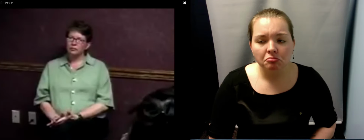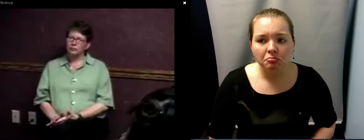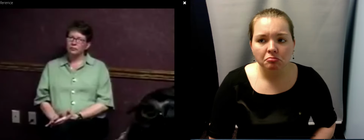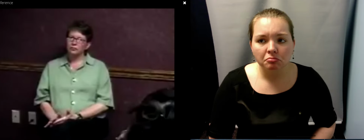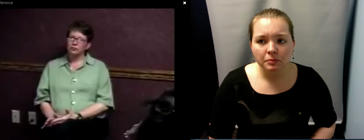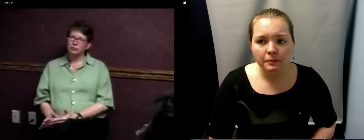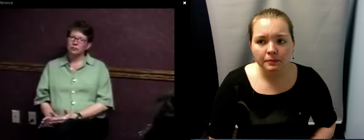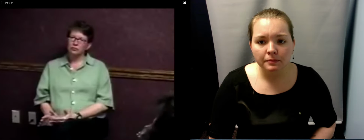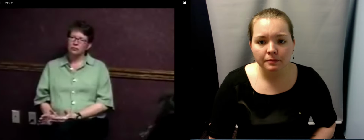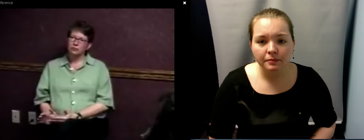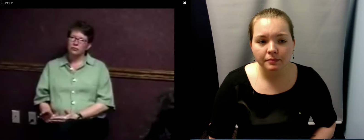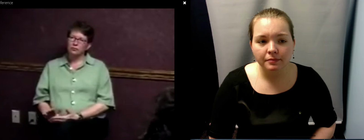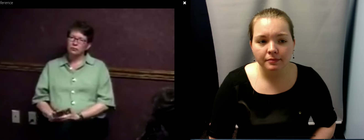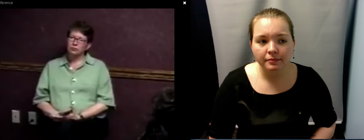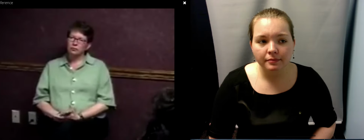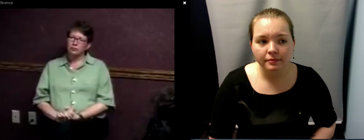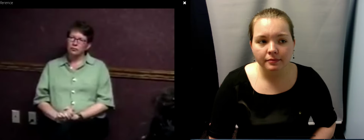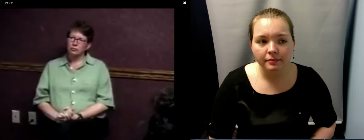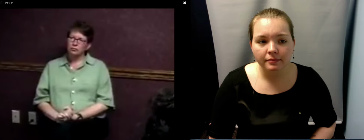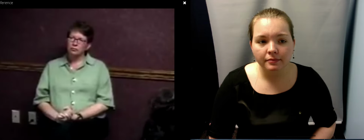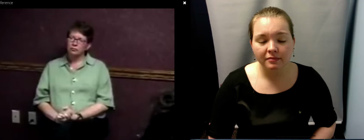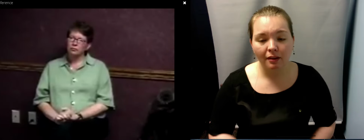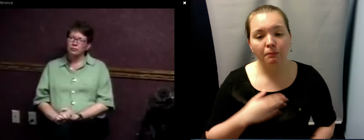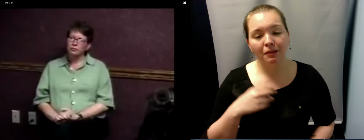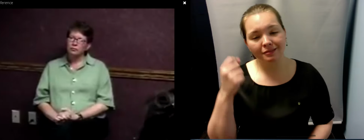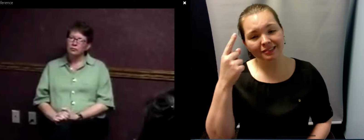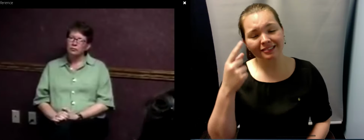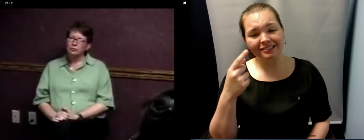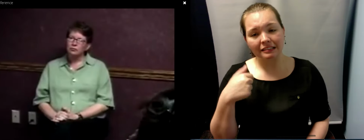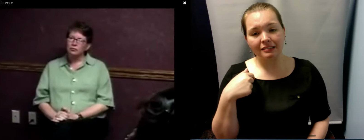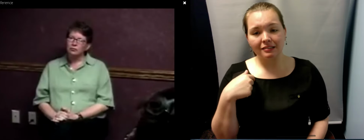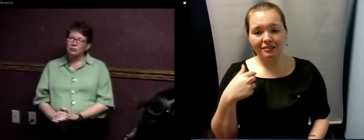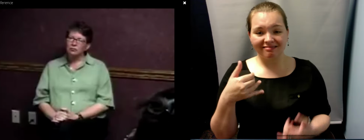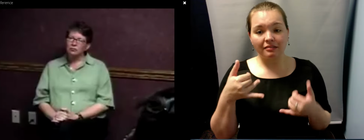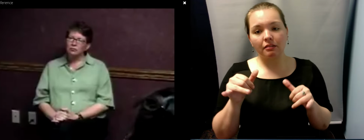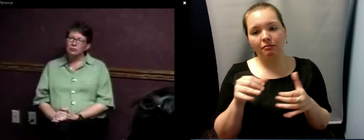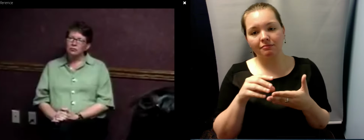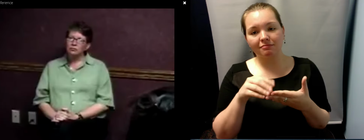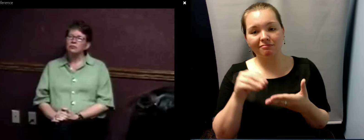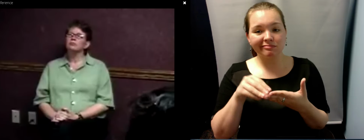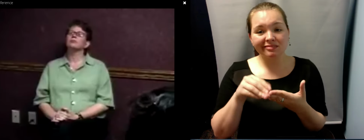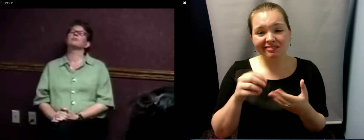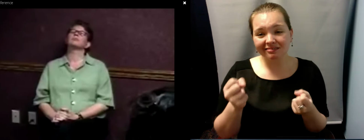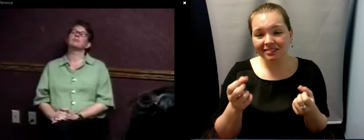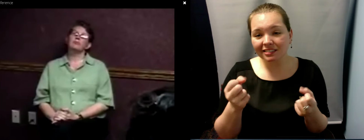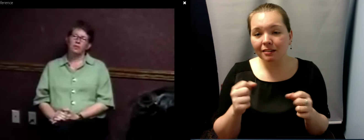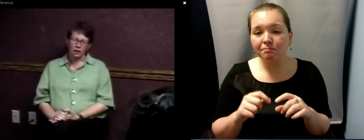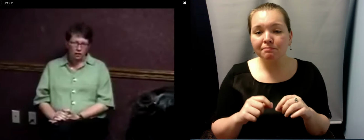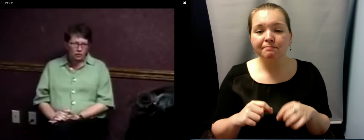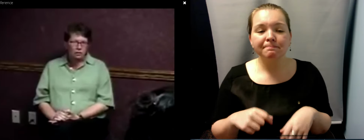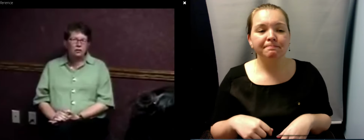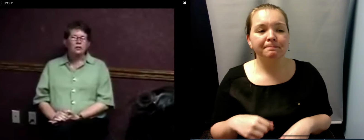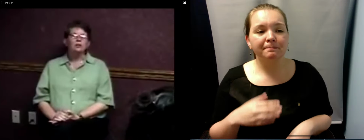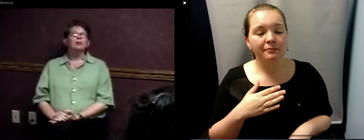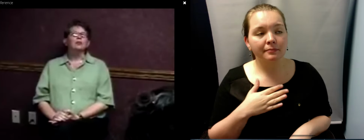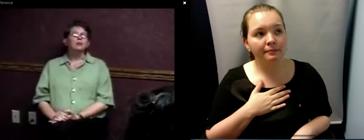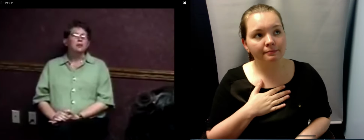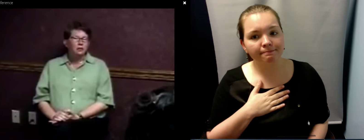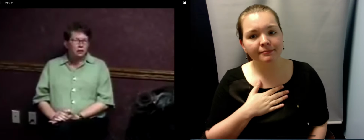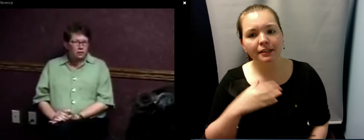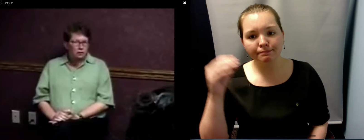It's my understanding, and again, I'm still learning about American Sign Language and stuff, but it's my